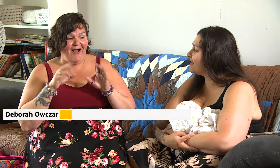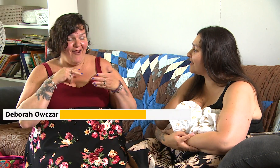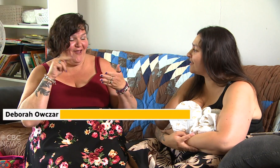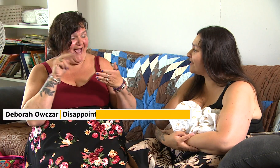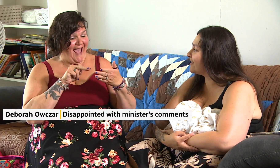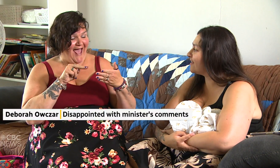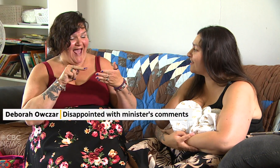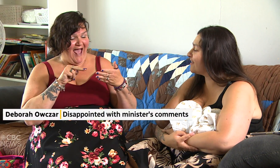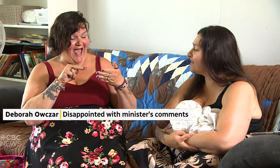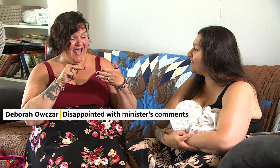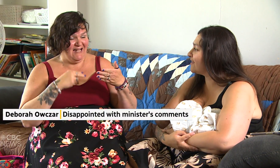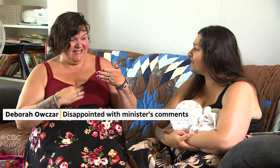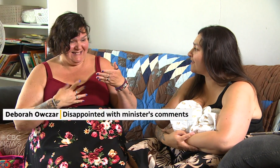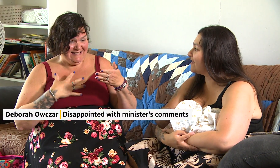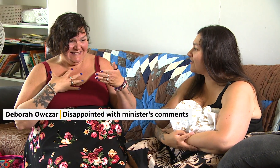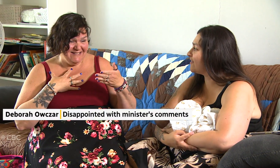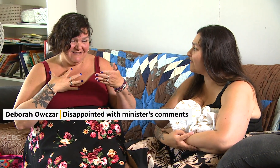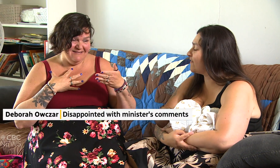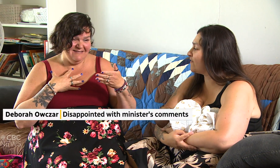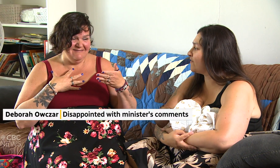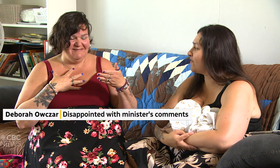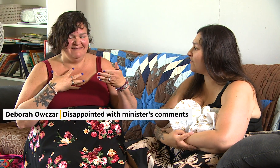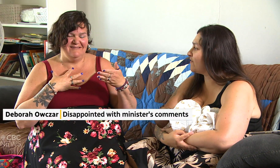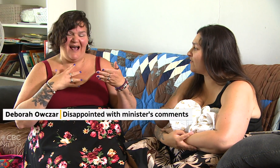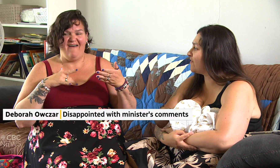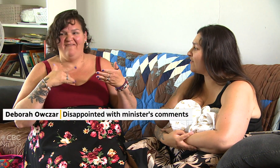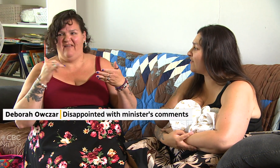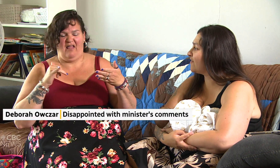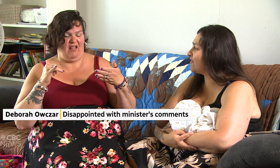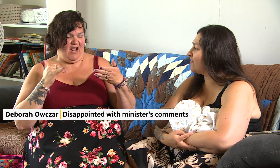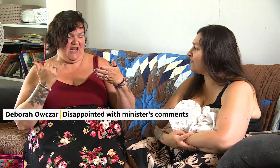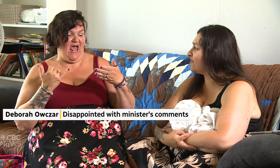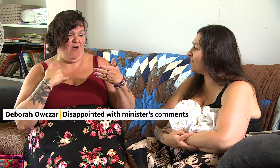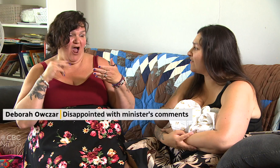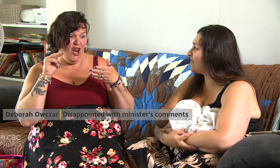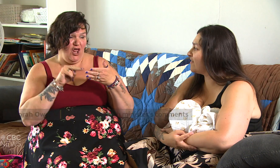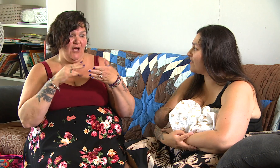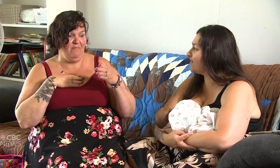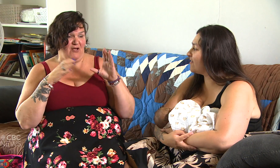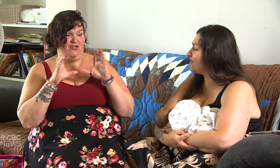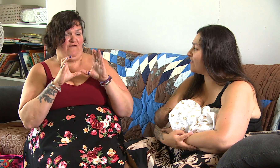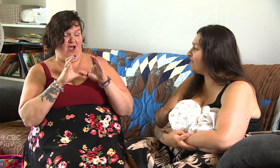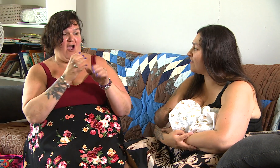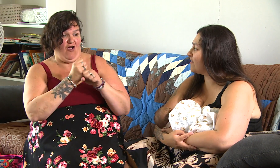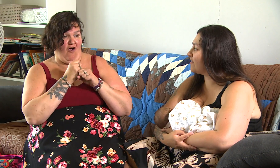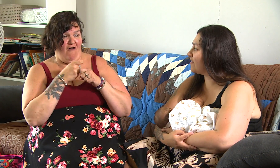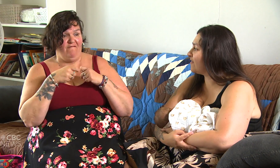I feel like my certificate is